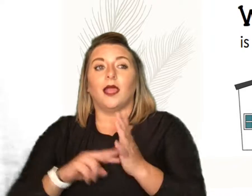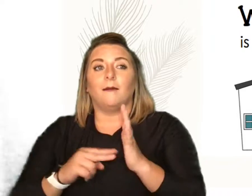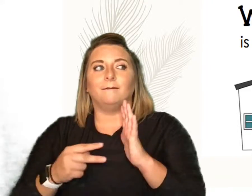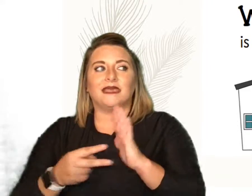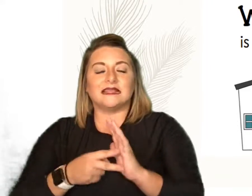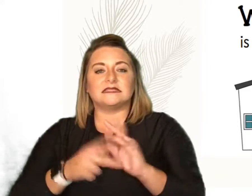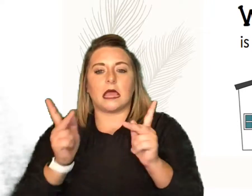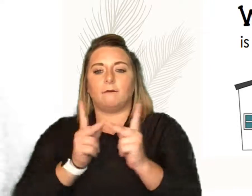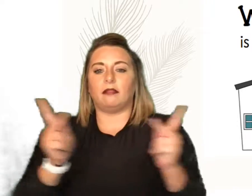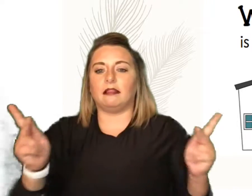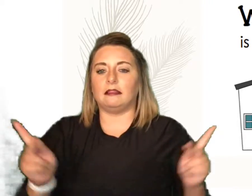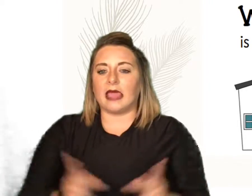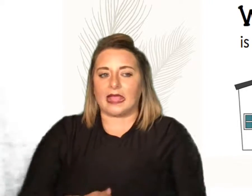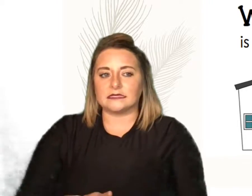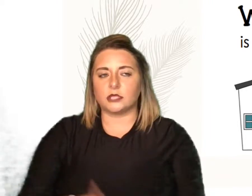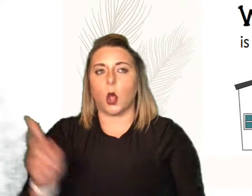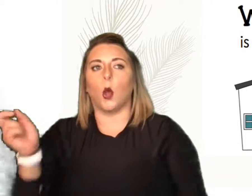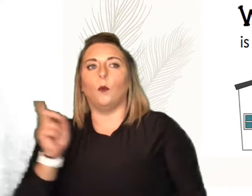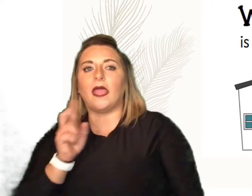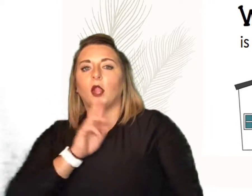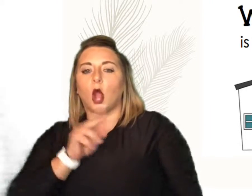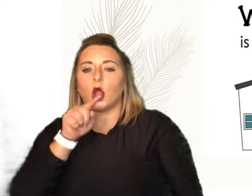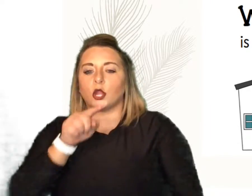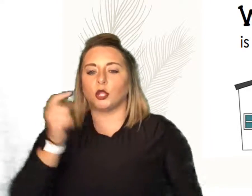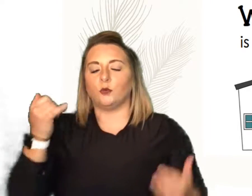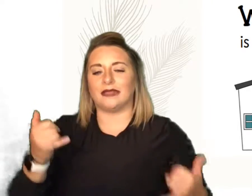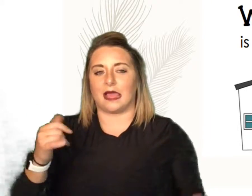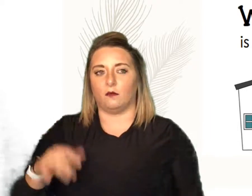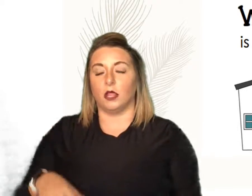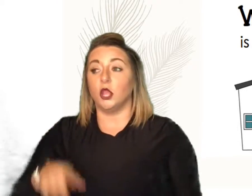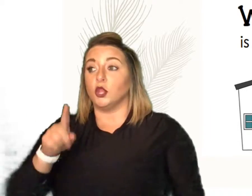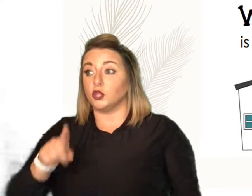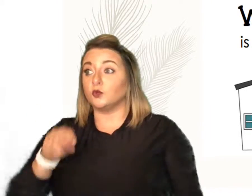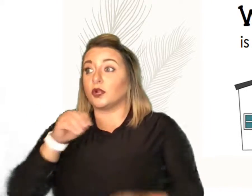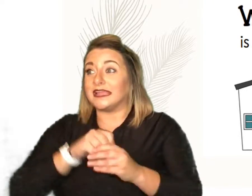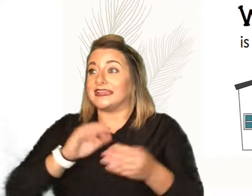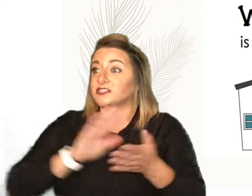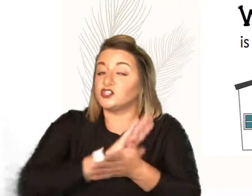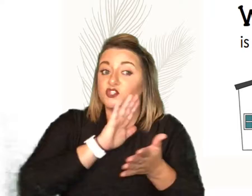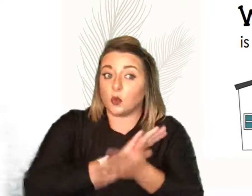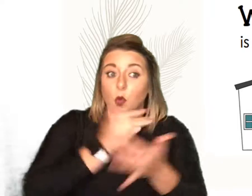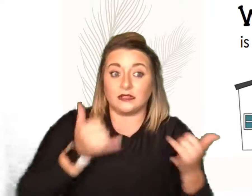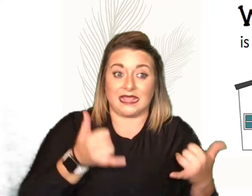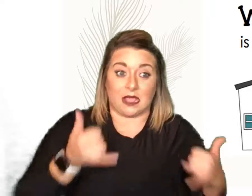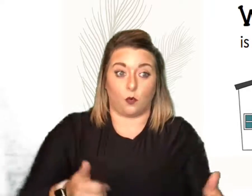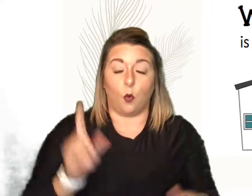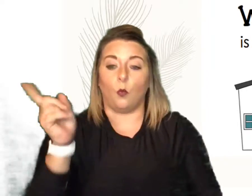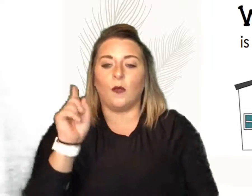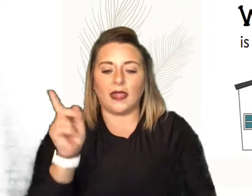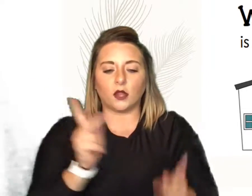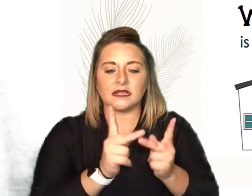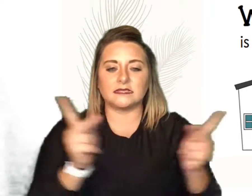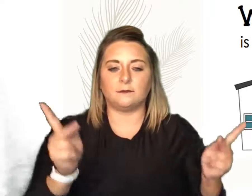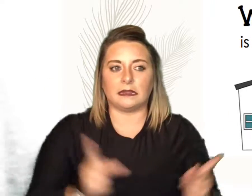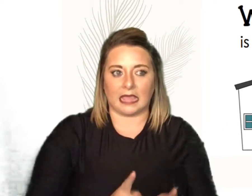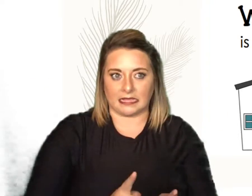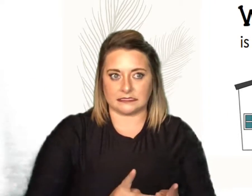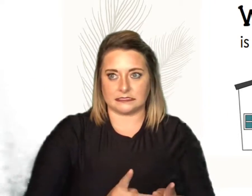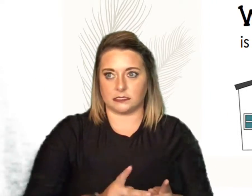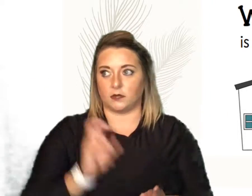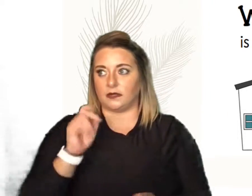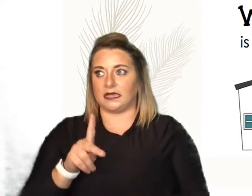Where means a place. Where are you now? You are in school now. Where is